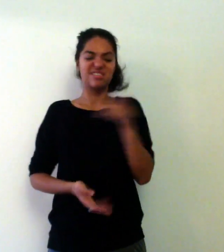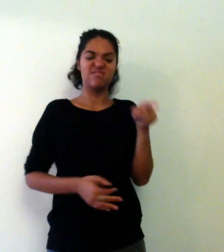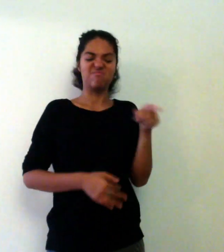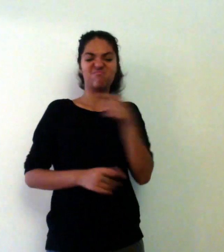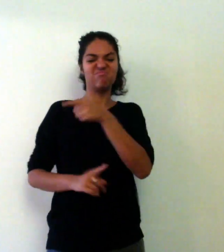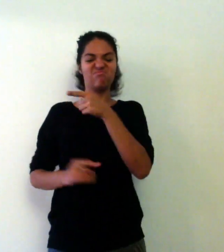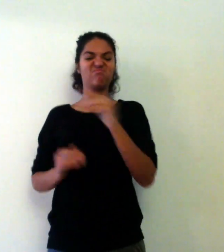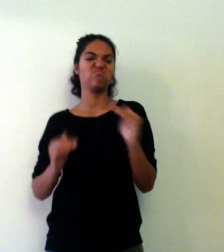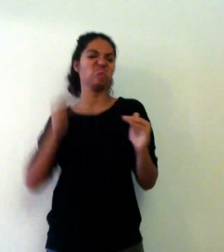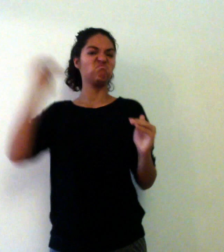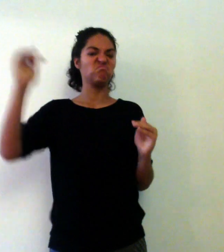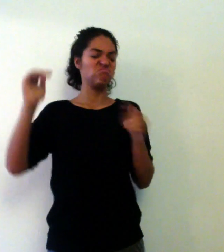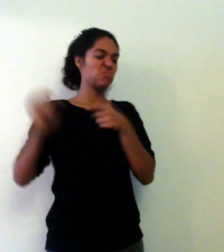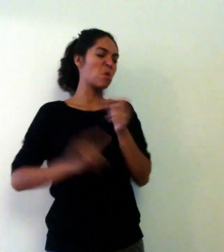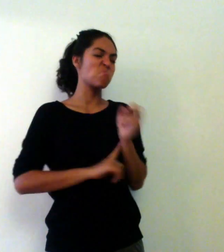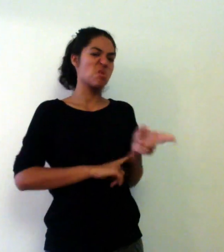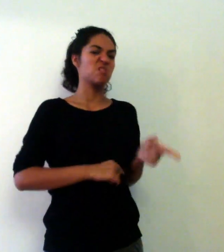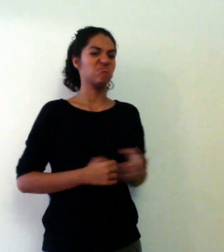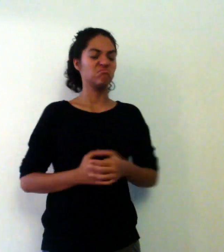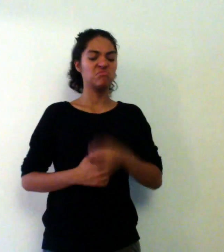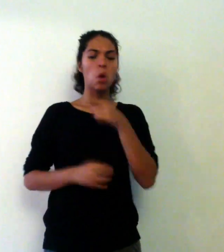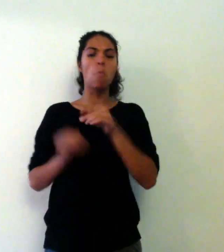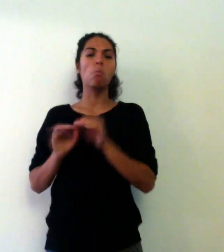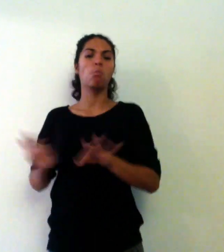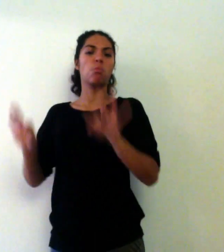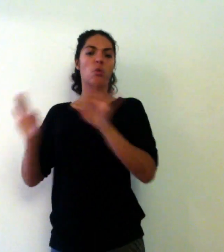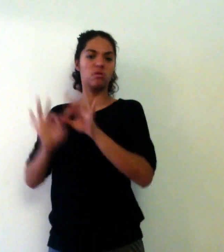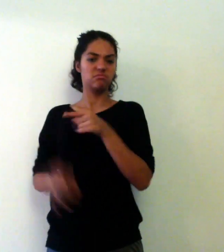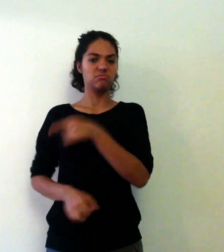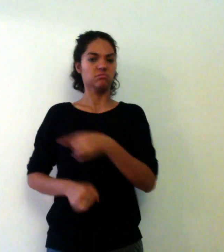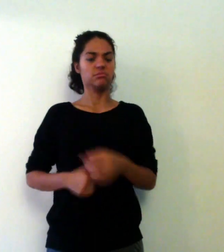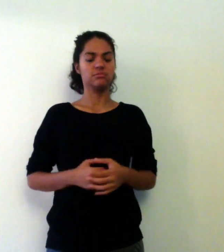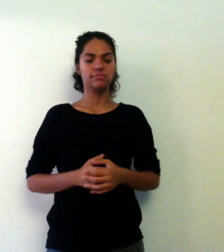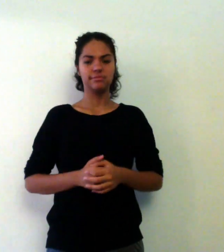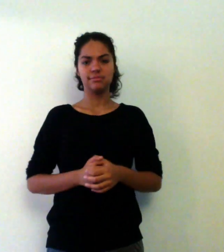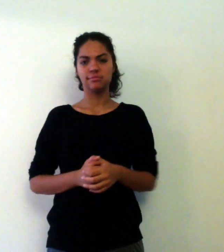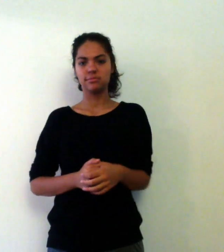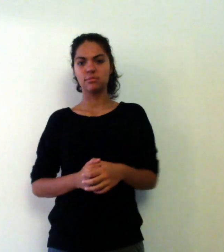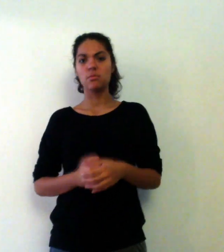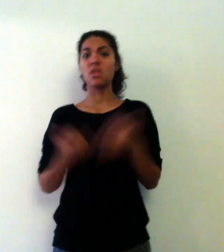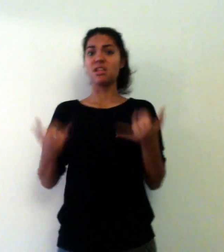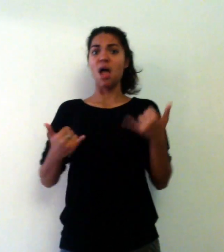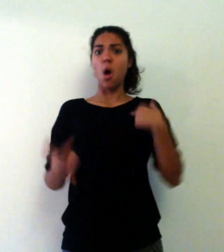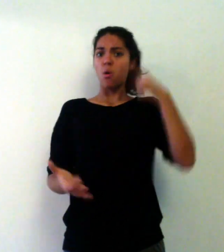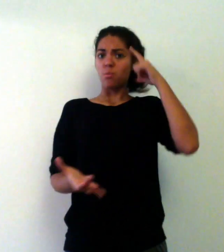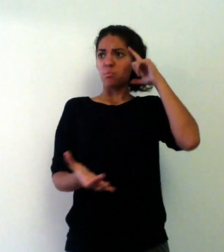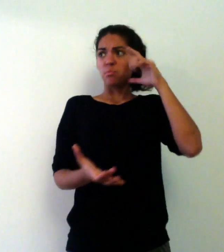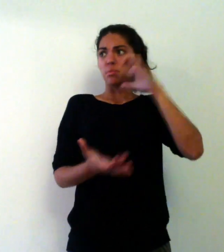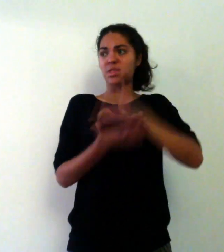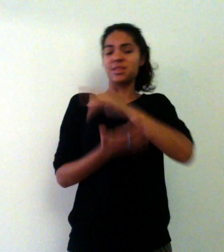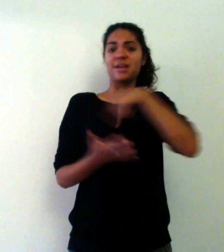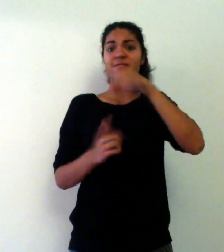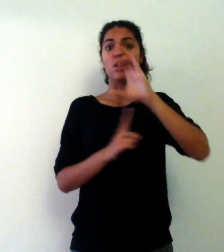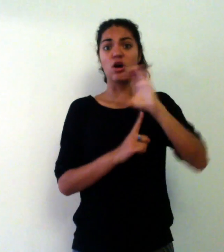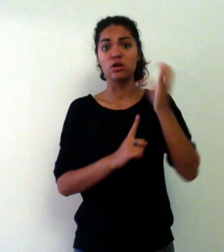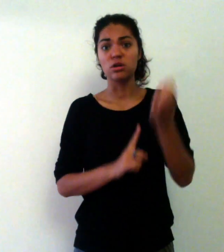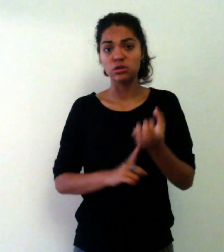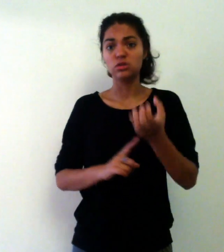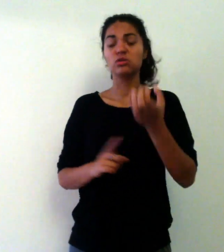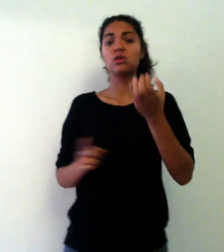the opposite extreme now, where we have actually made people believing in their minds that somebody who's out there in the professional